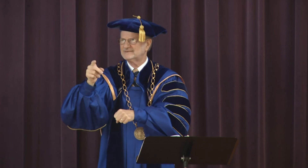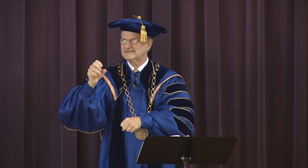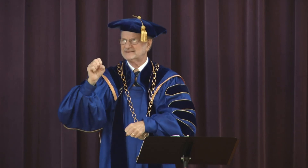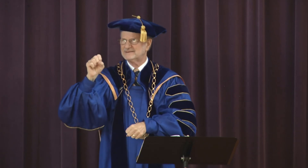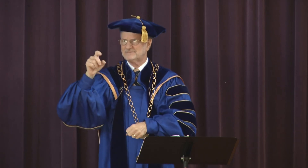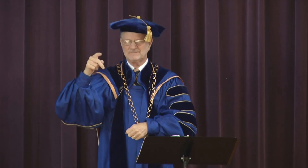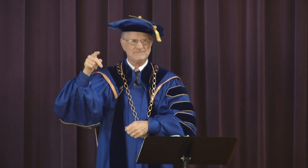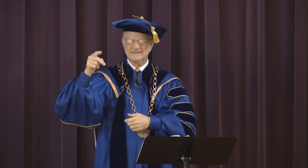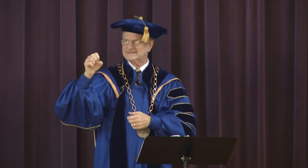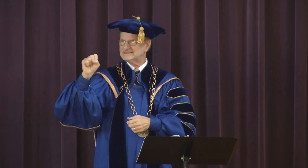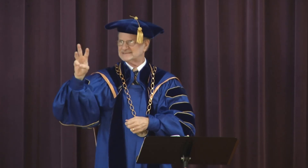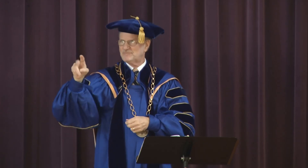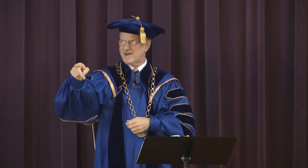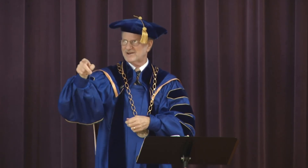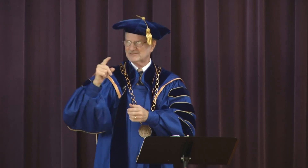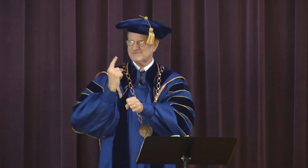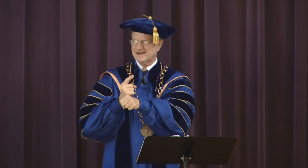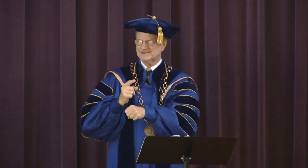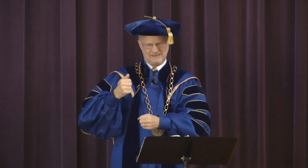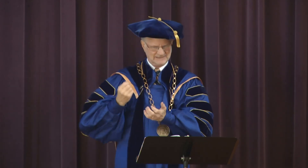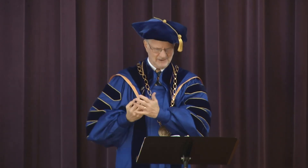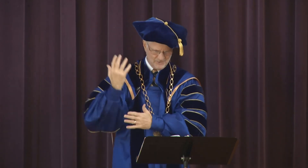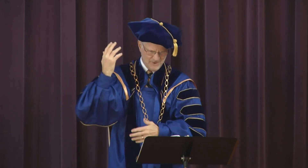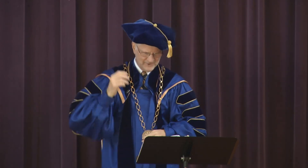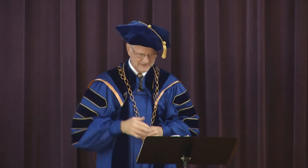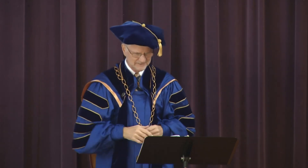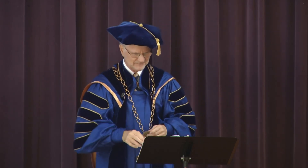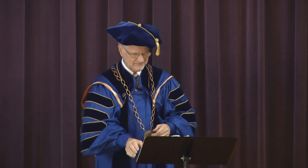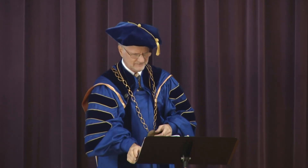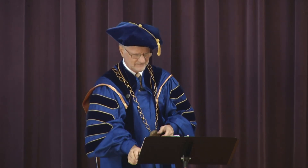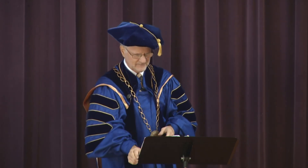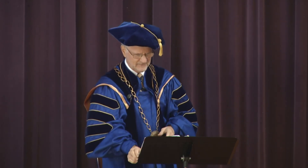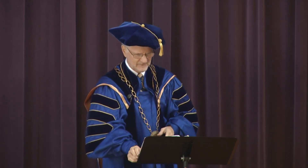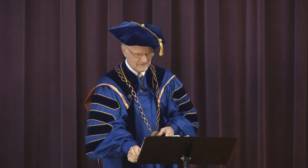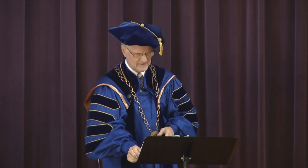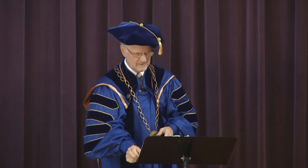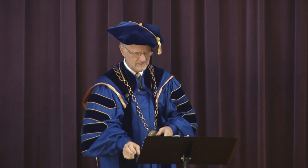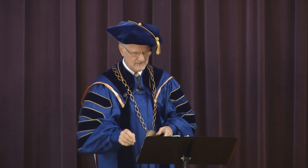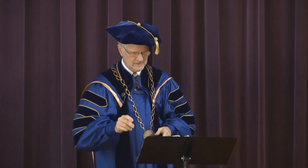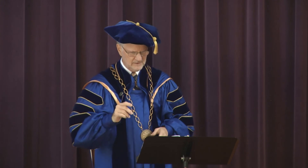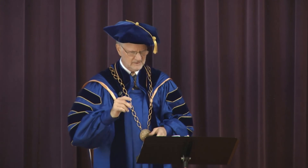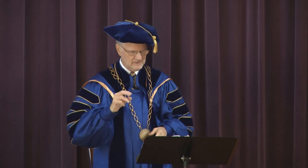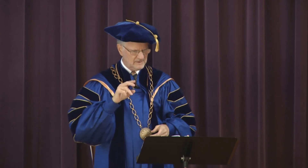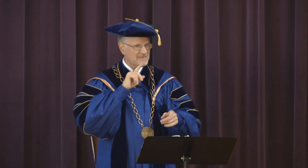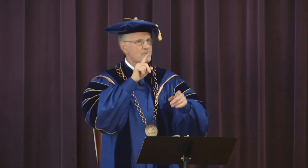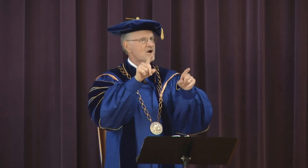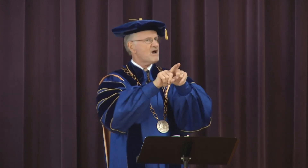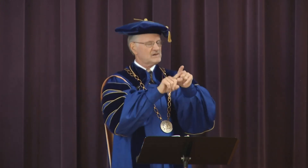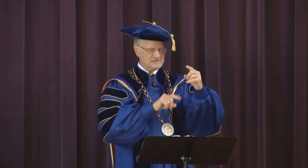those numbers continue to grow. I'm looking to our provost, Dr. Weiner, for confirmation of that.